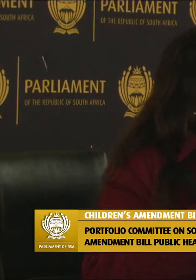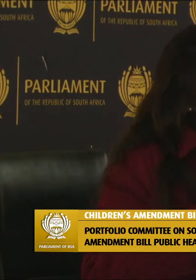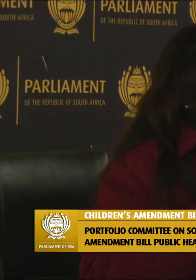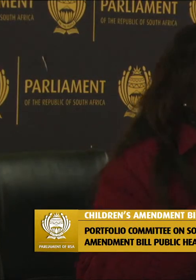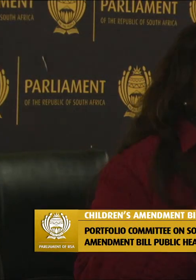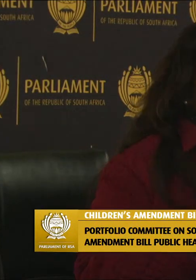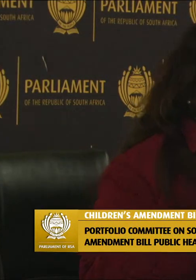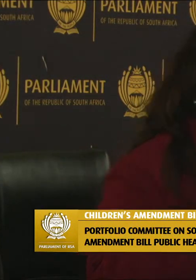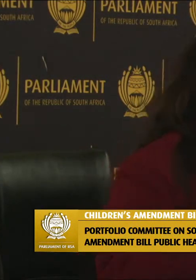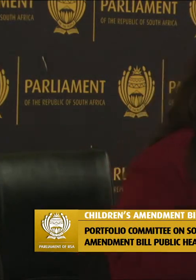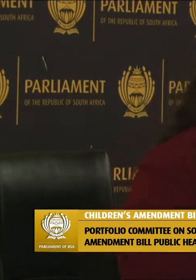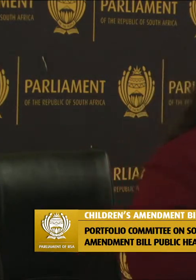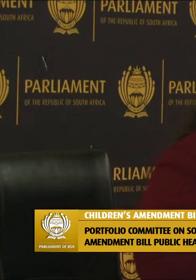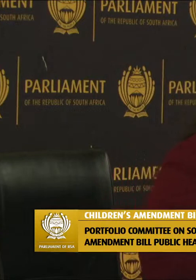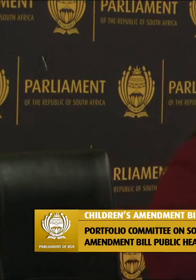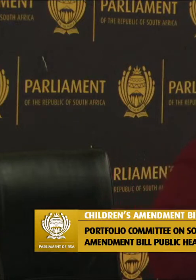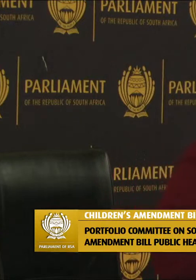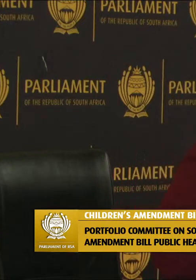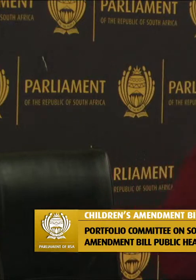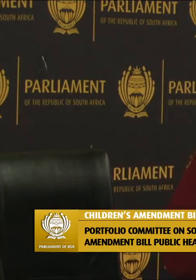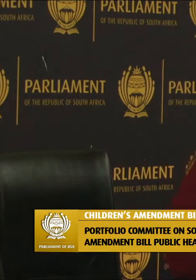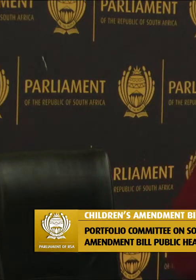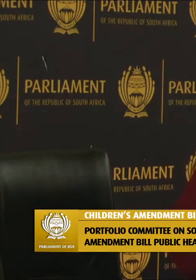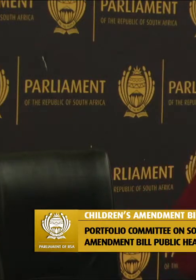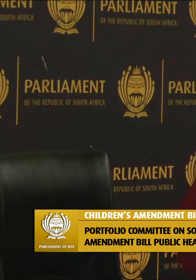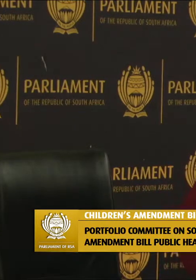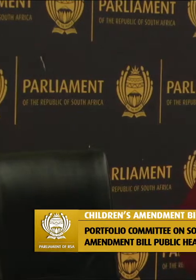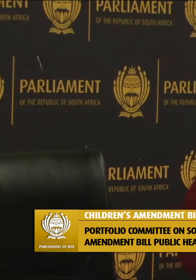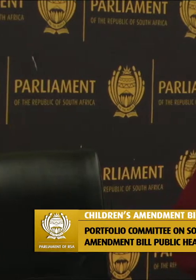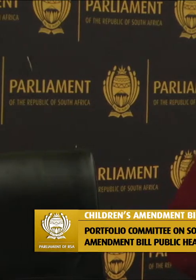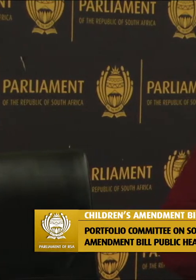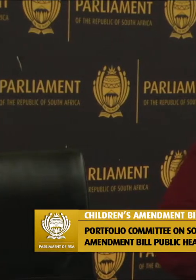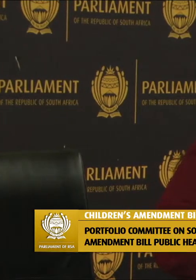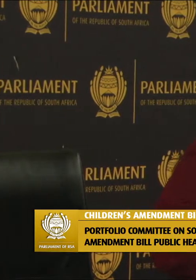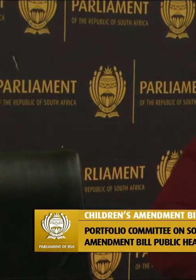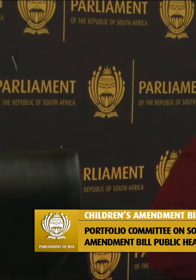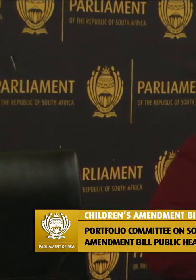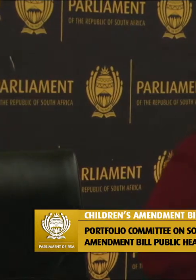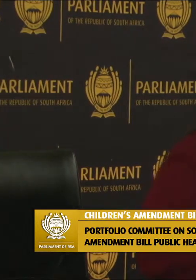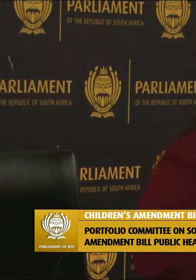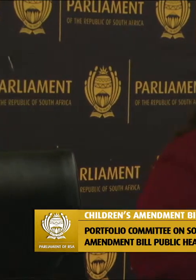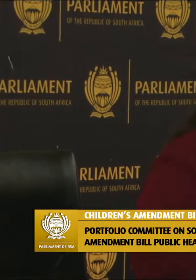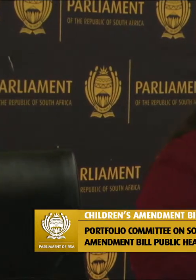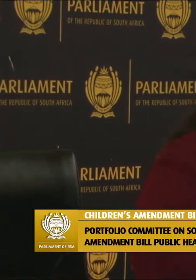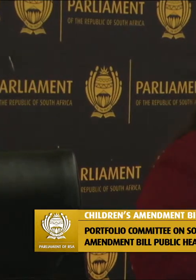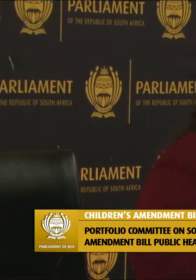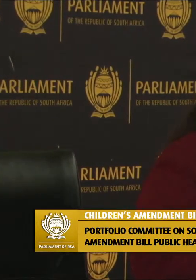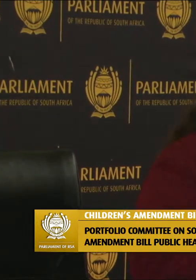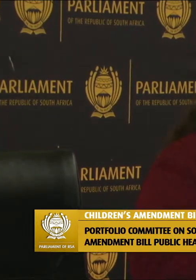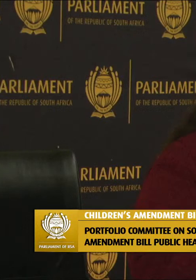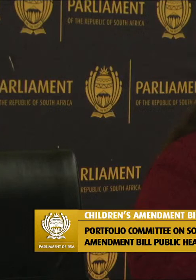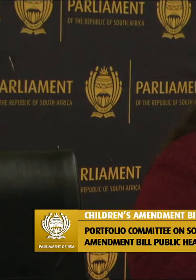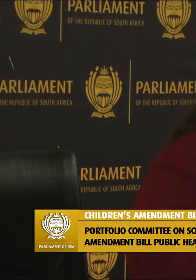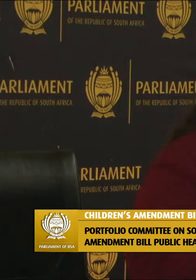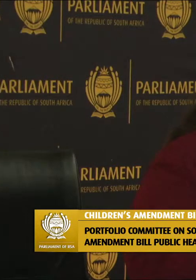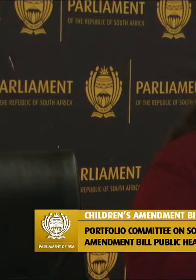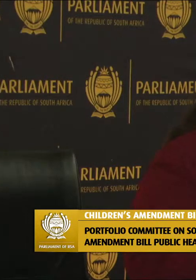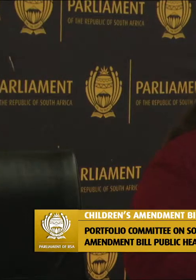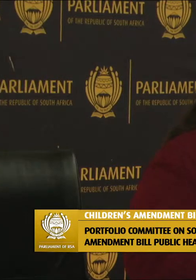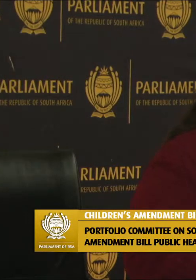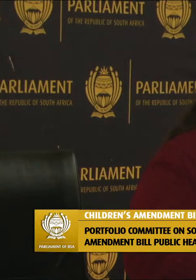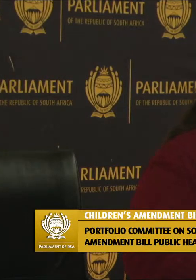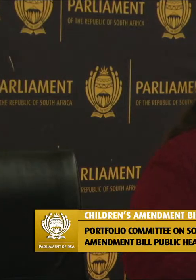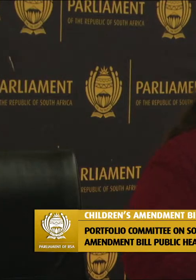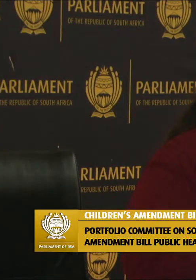sithandaza sike sishayele izandla labantu bakwa social development abaphume bonke bathu. Before